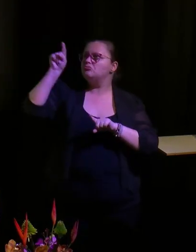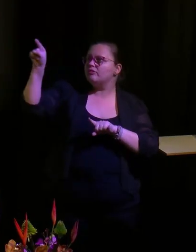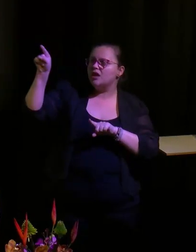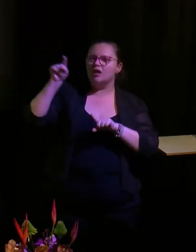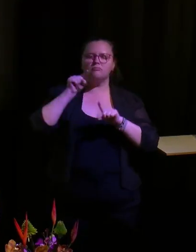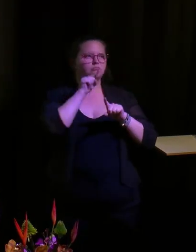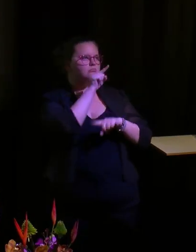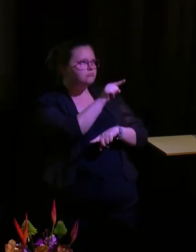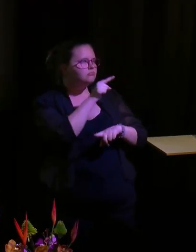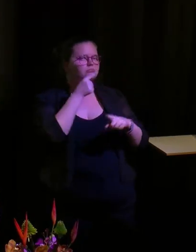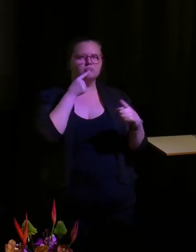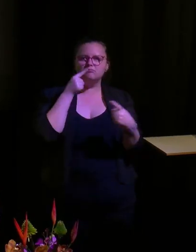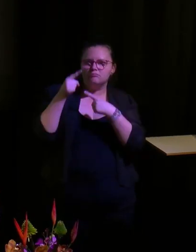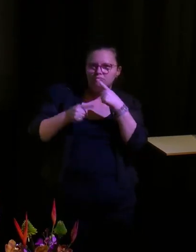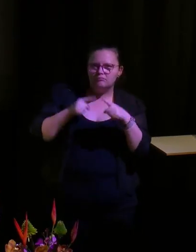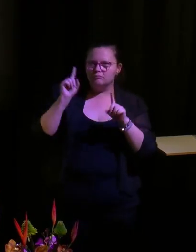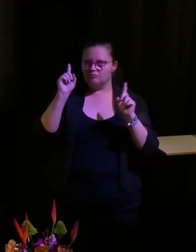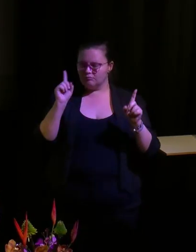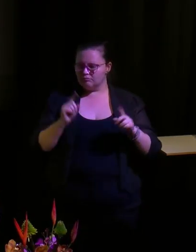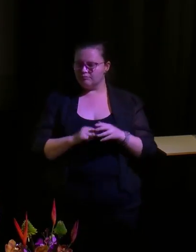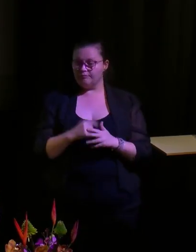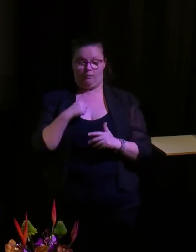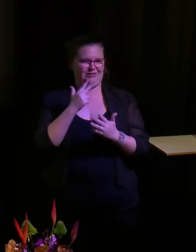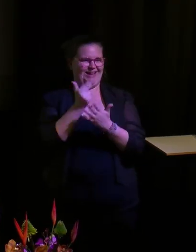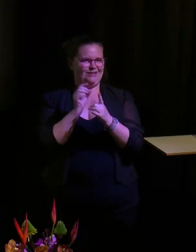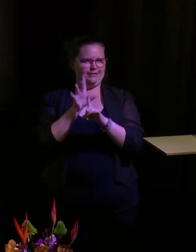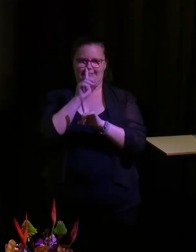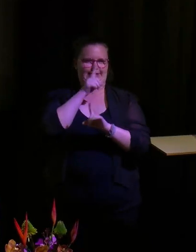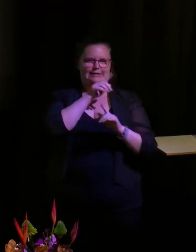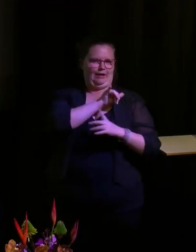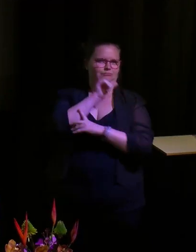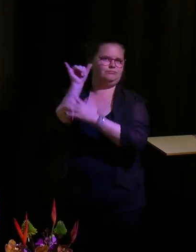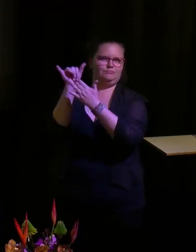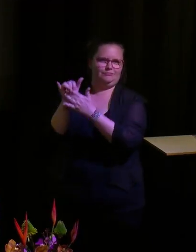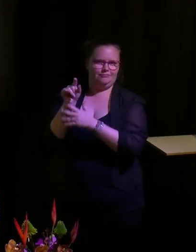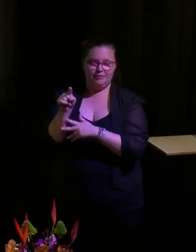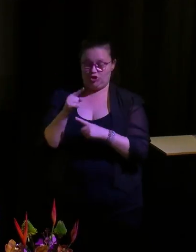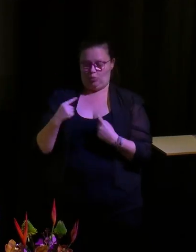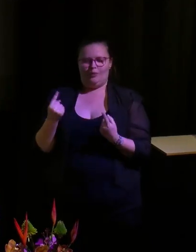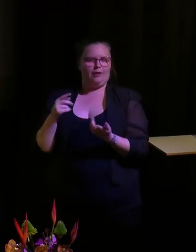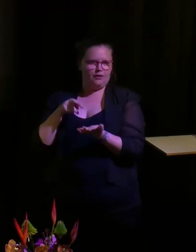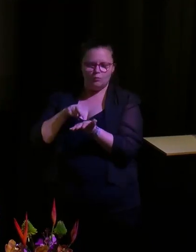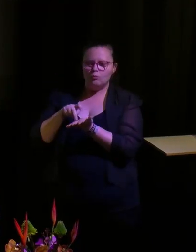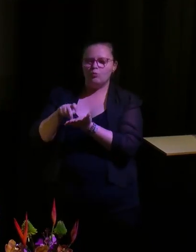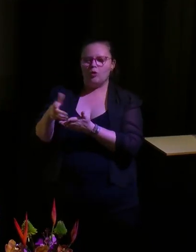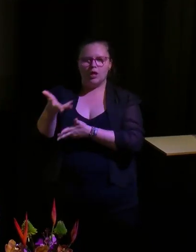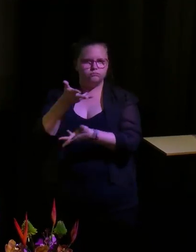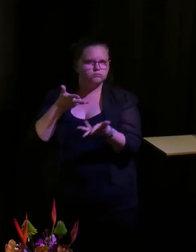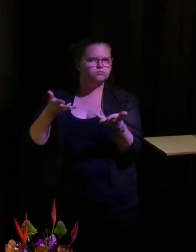things on the islands, and just because the artists couldn't go there, we went there and we walked it and talked about it,